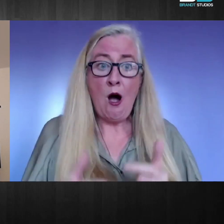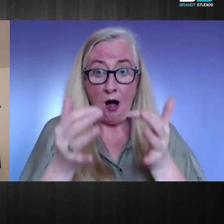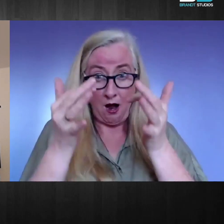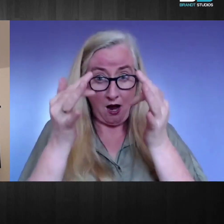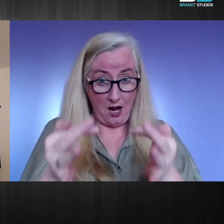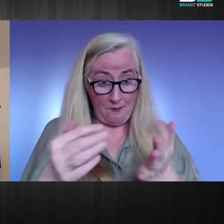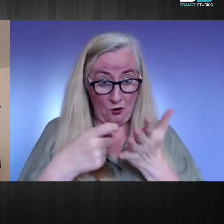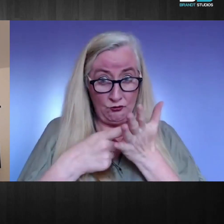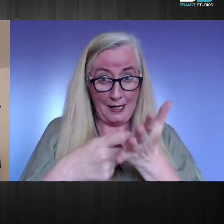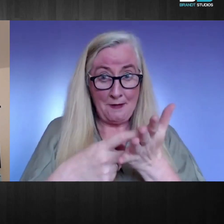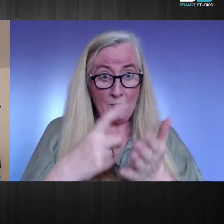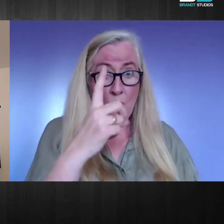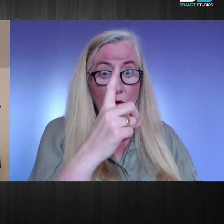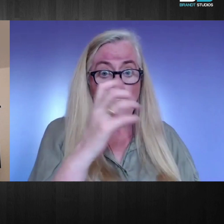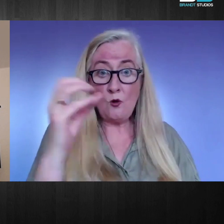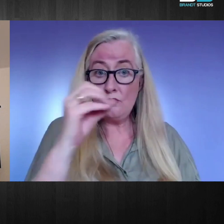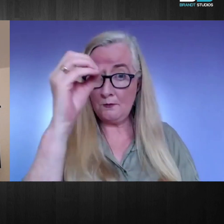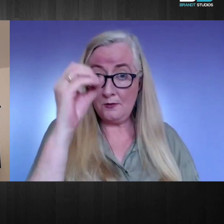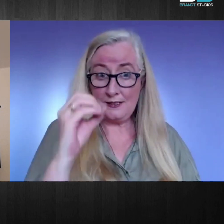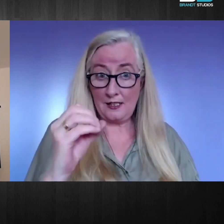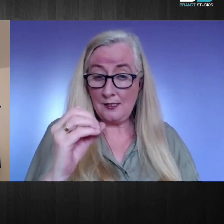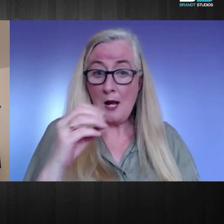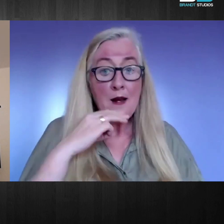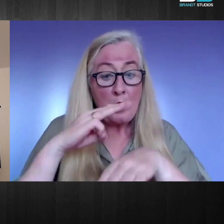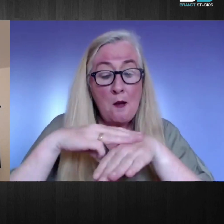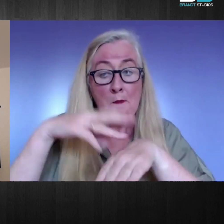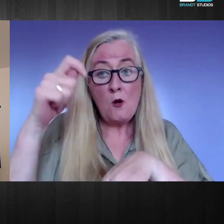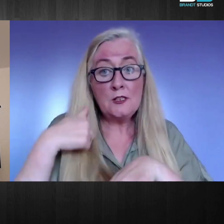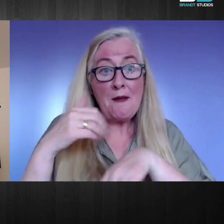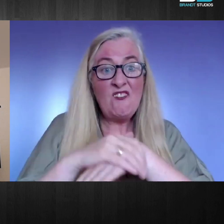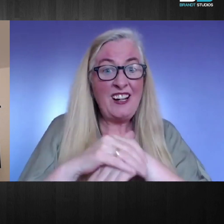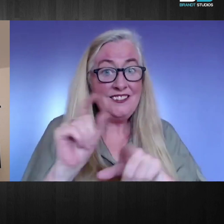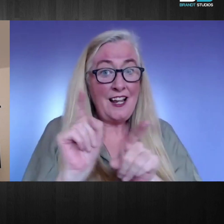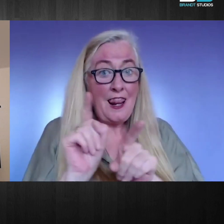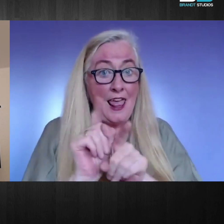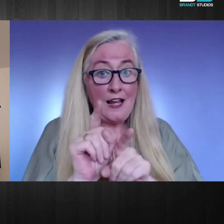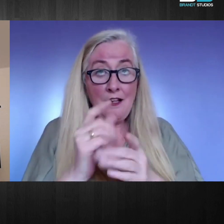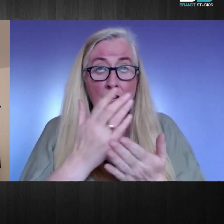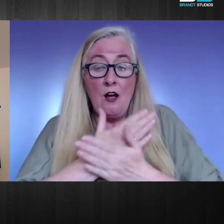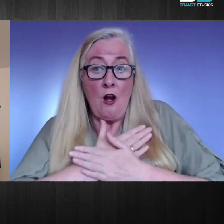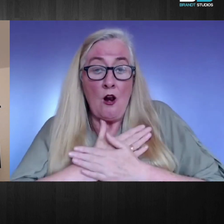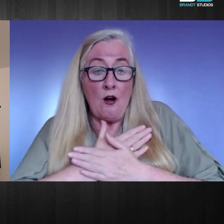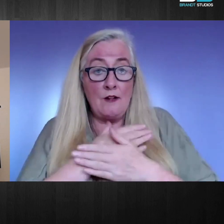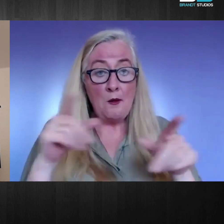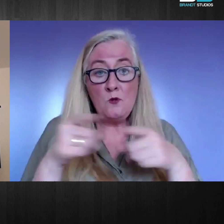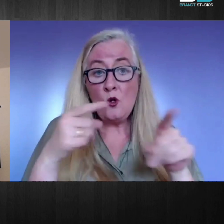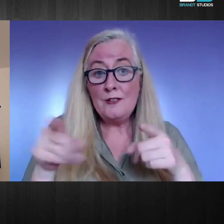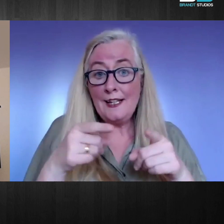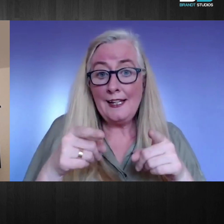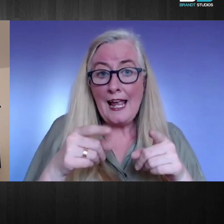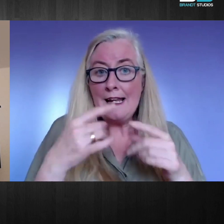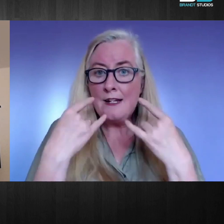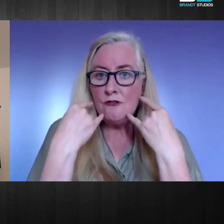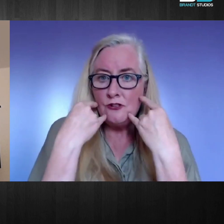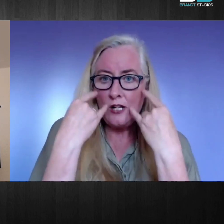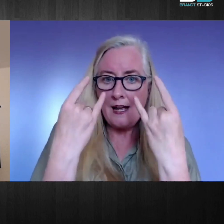because most of my friends, they were very into music, and they only gave in to their shyness to tell me that